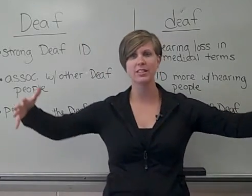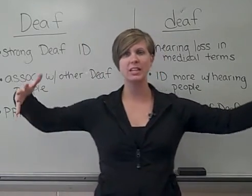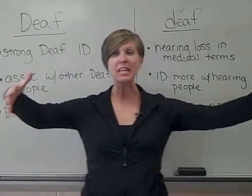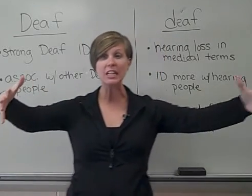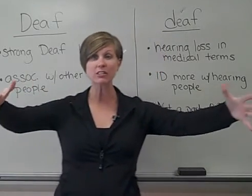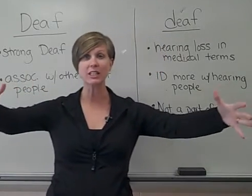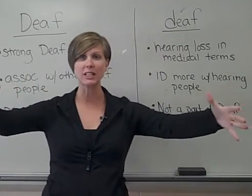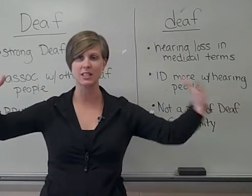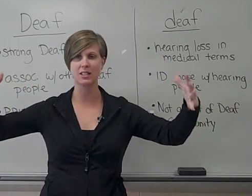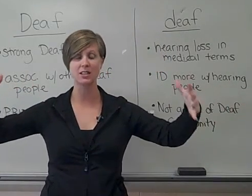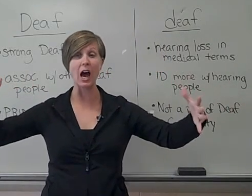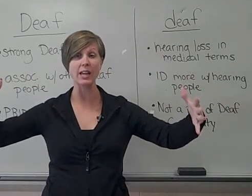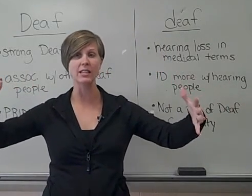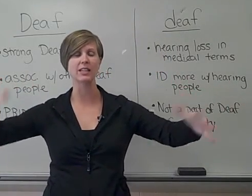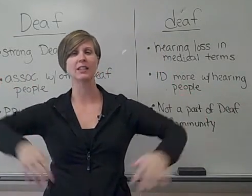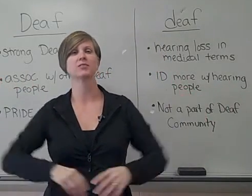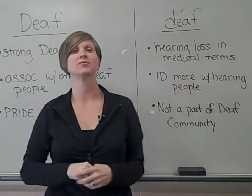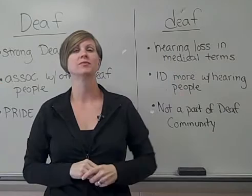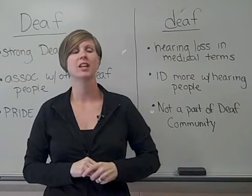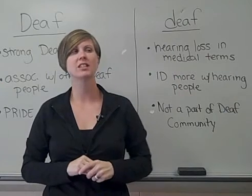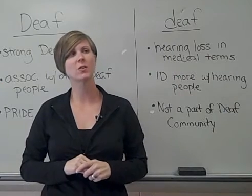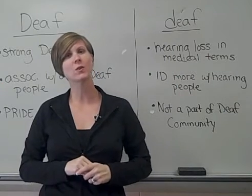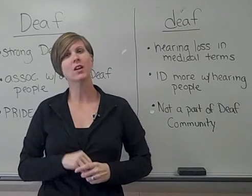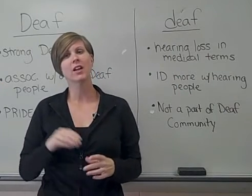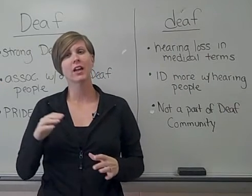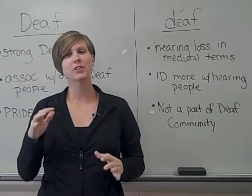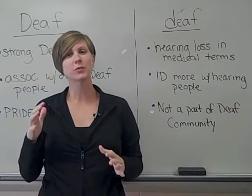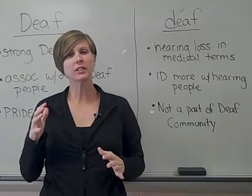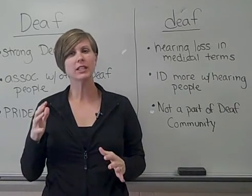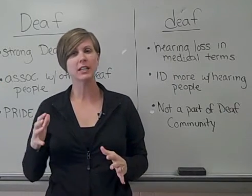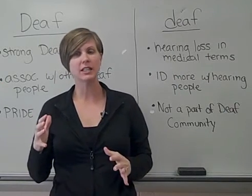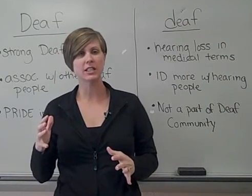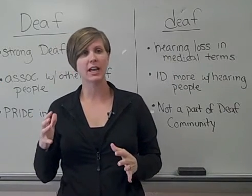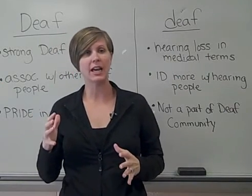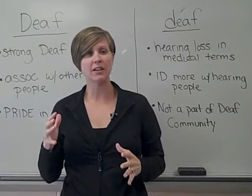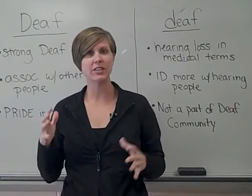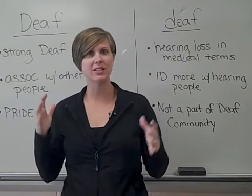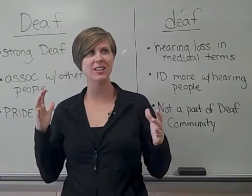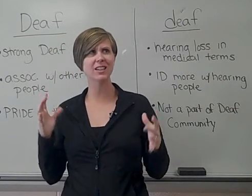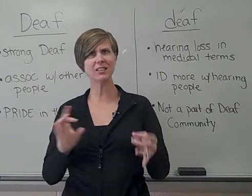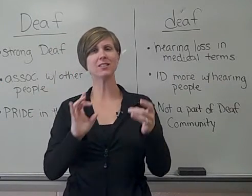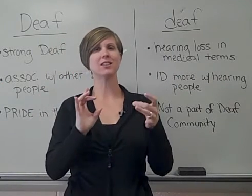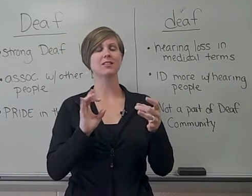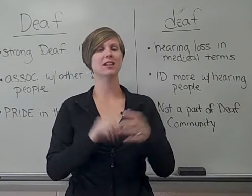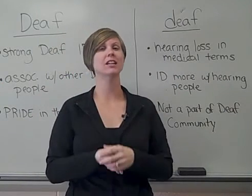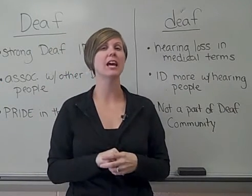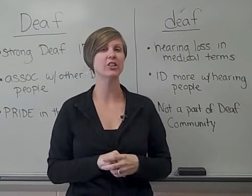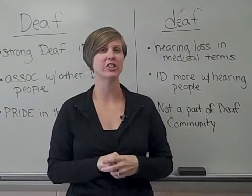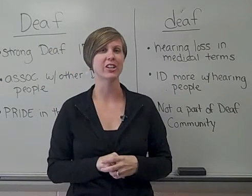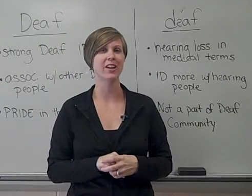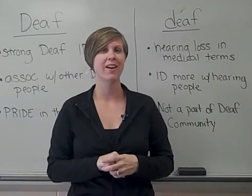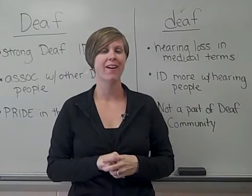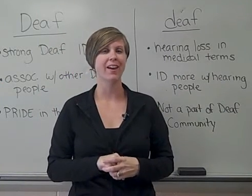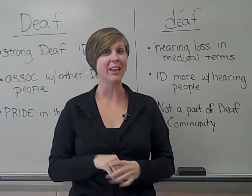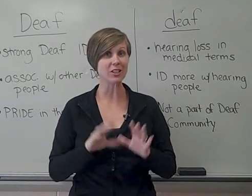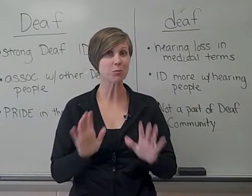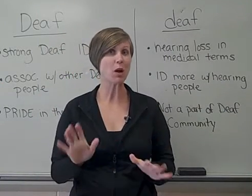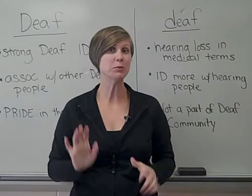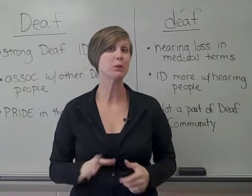this hearing society. And so it's really neat to have this instant connection, and that is probably